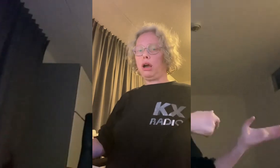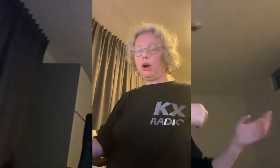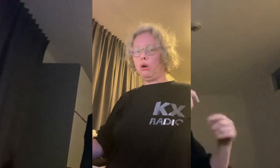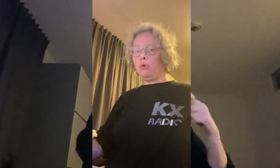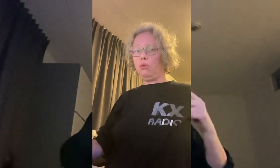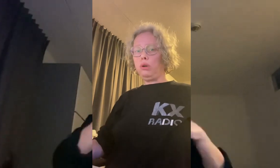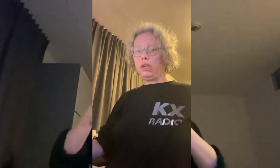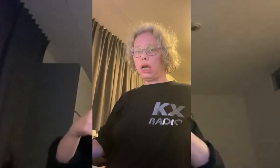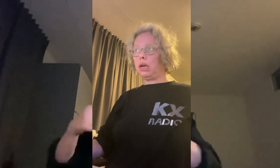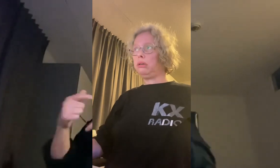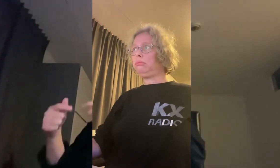Oh yeah.